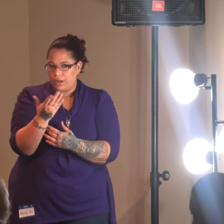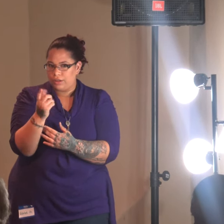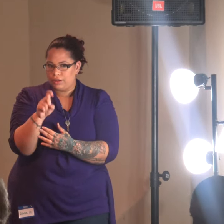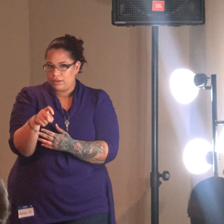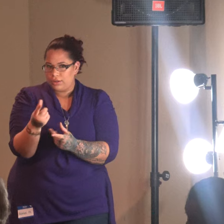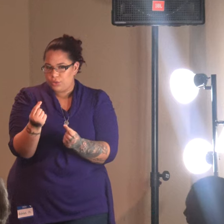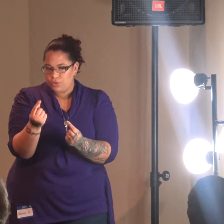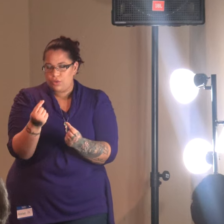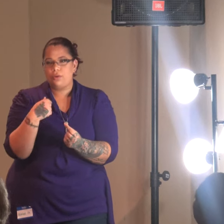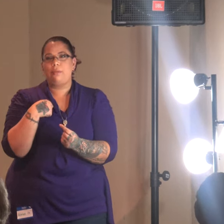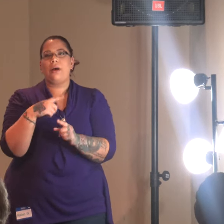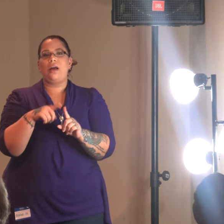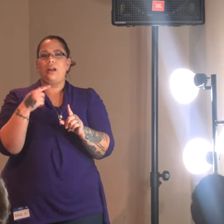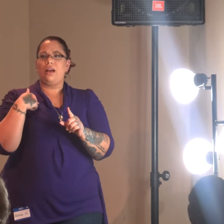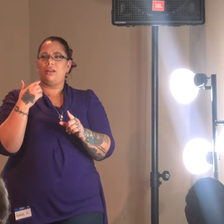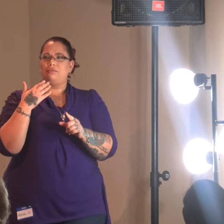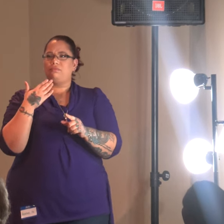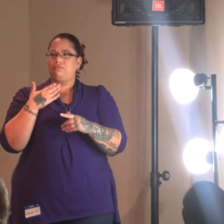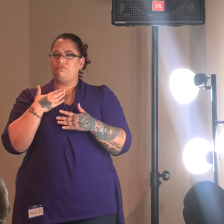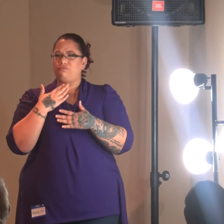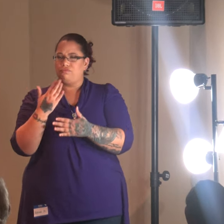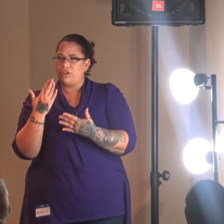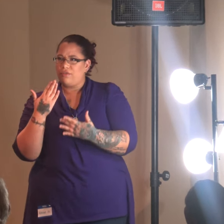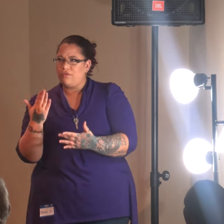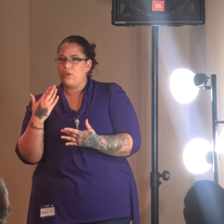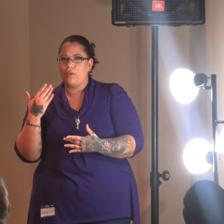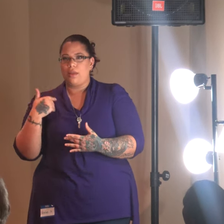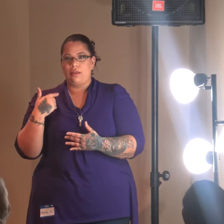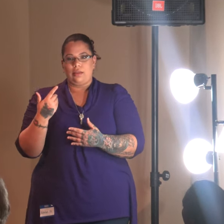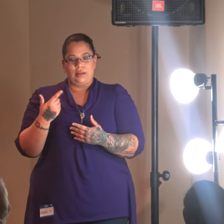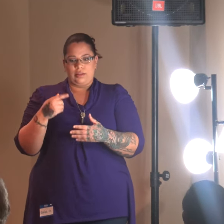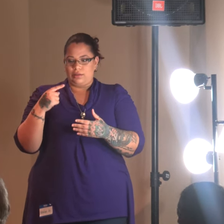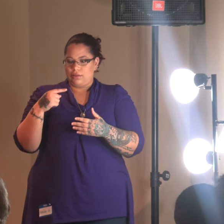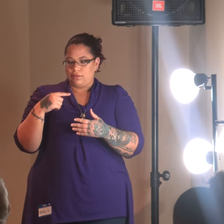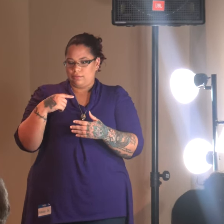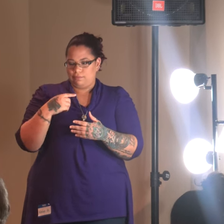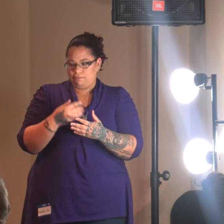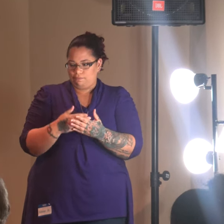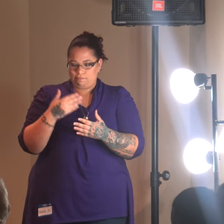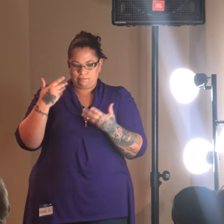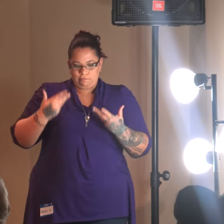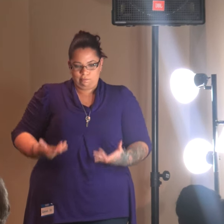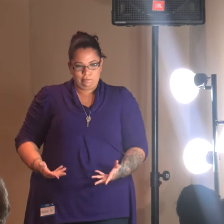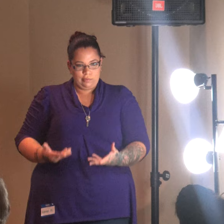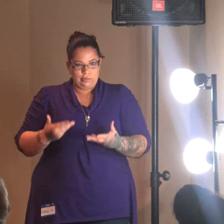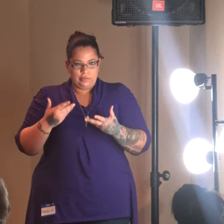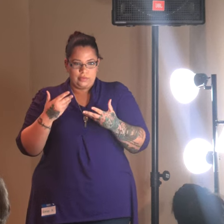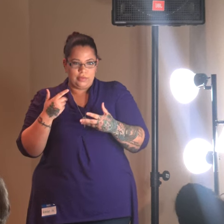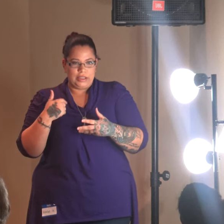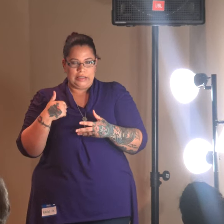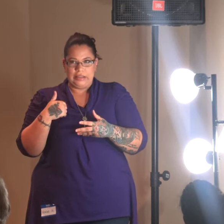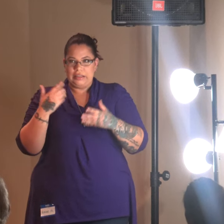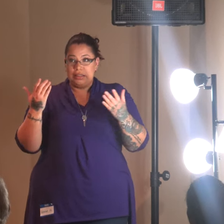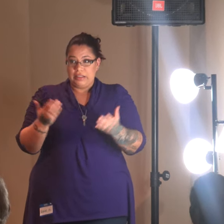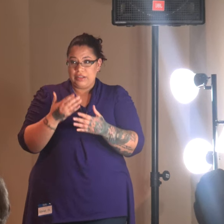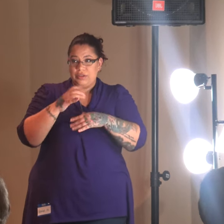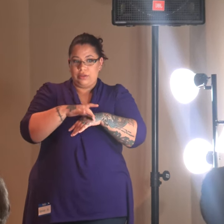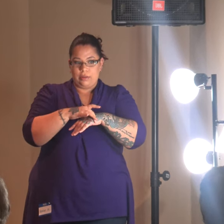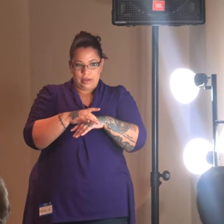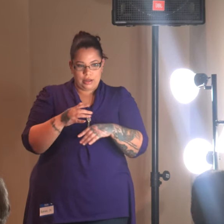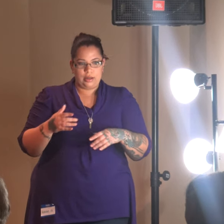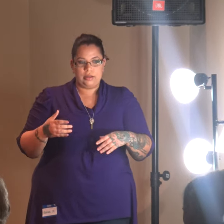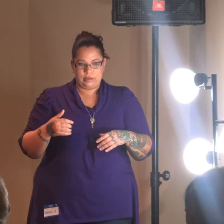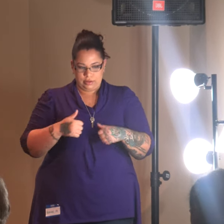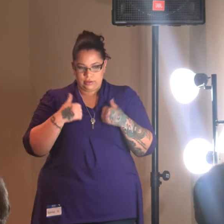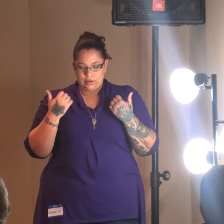so grateful that this iteration of myself is present on the planet. I want to thank Reverend Dr. Raymond